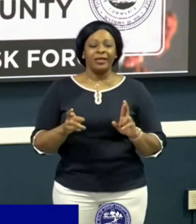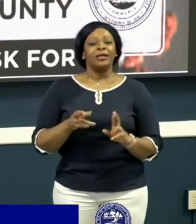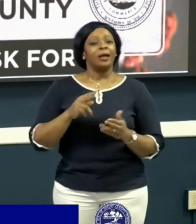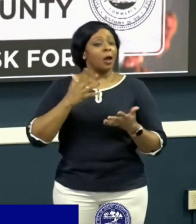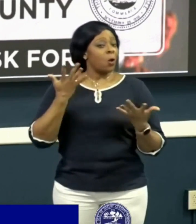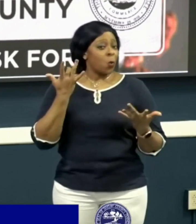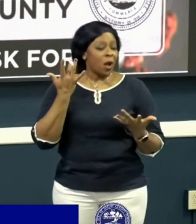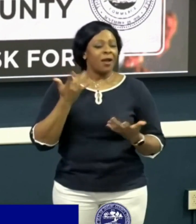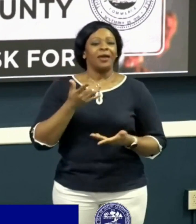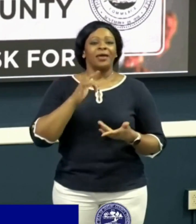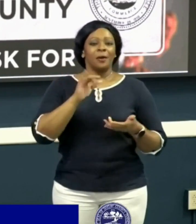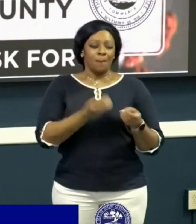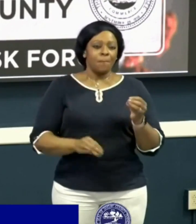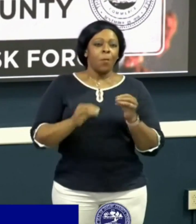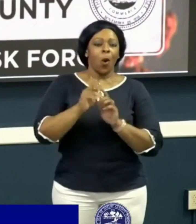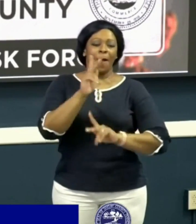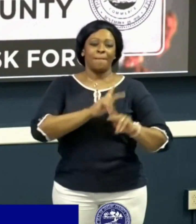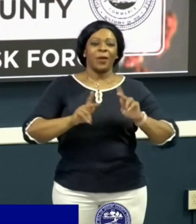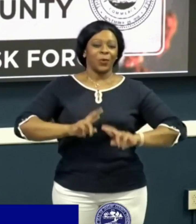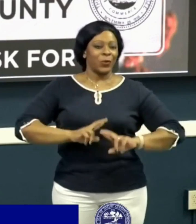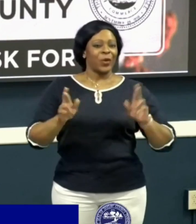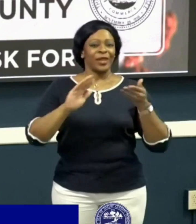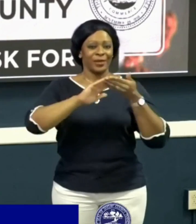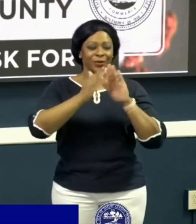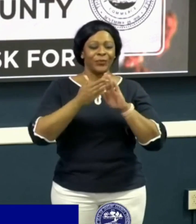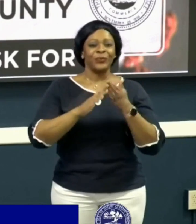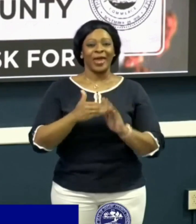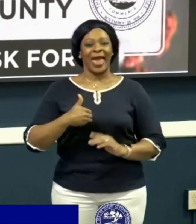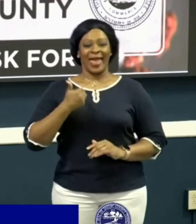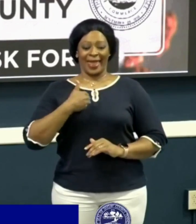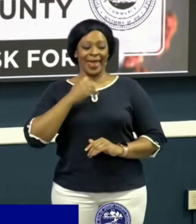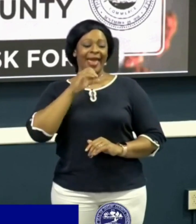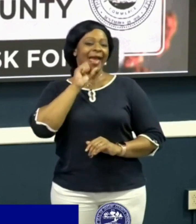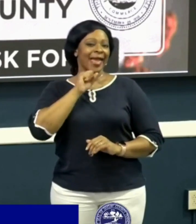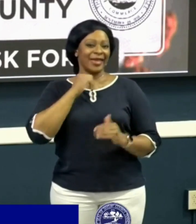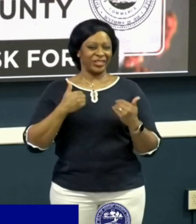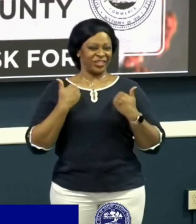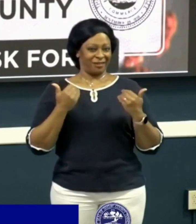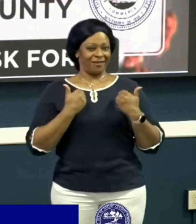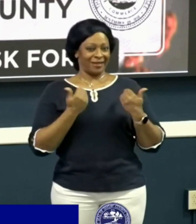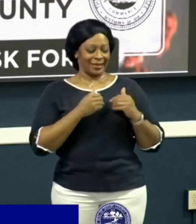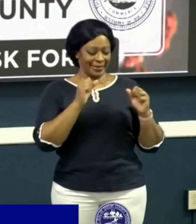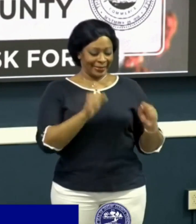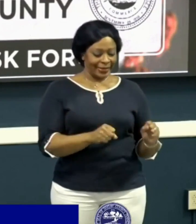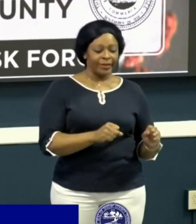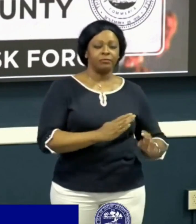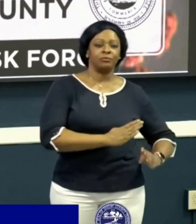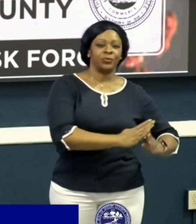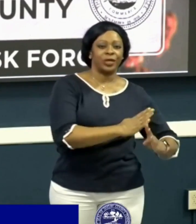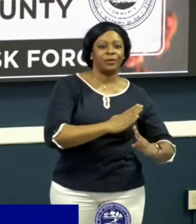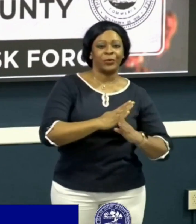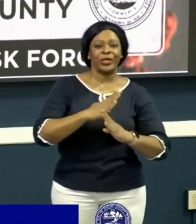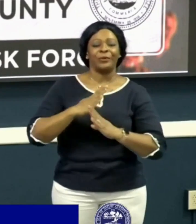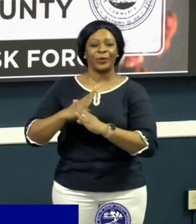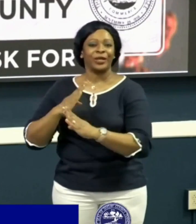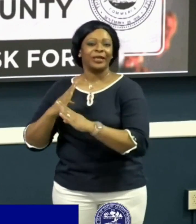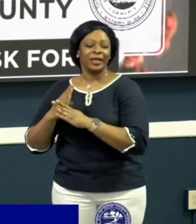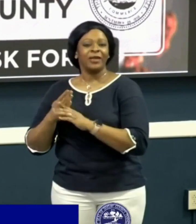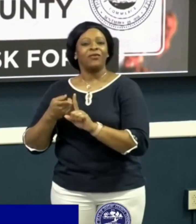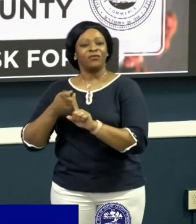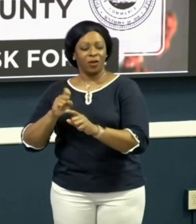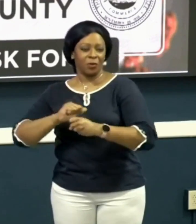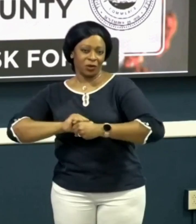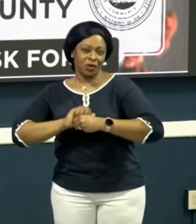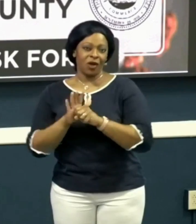it will be even more people in the community at younger ages able to be protected from COVID-19